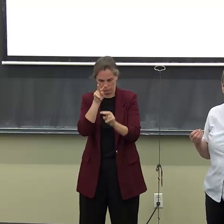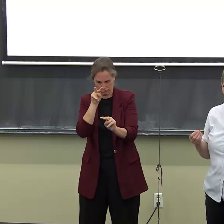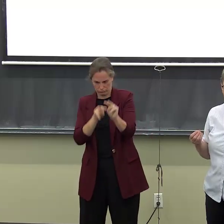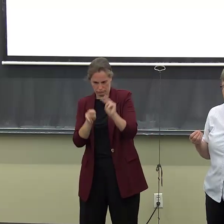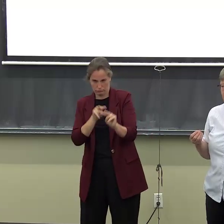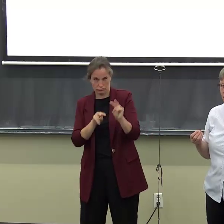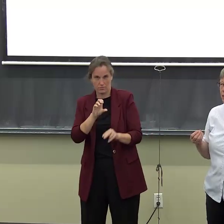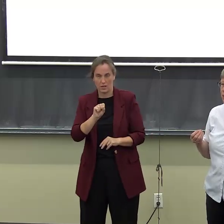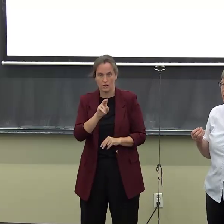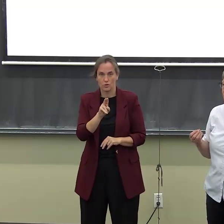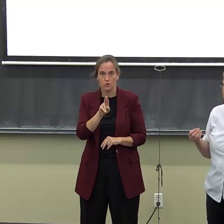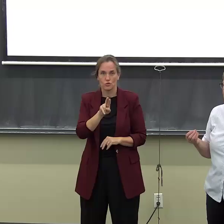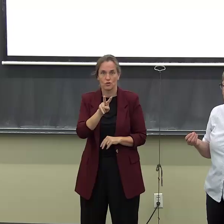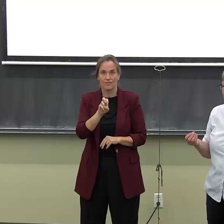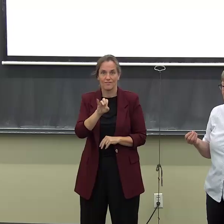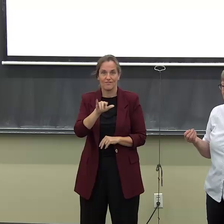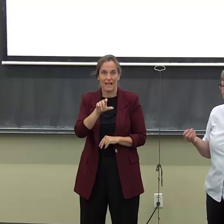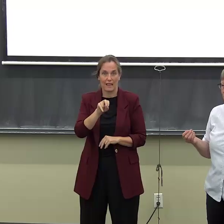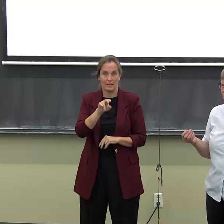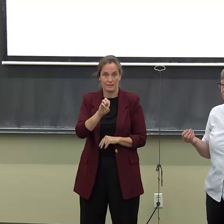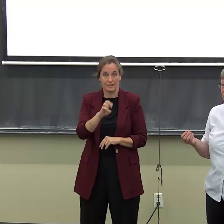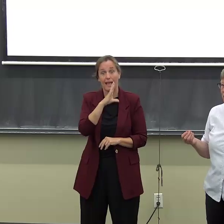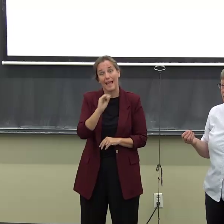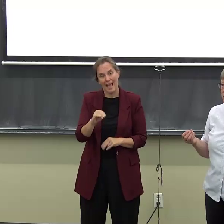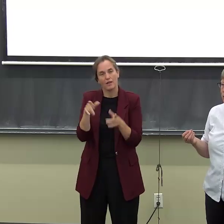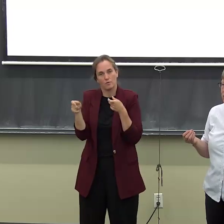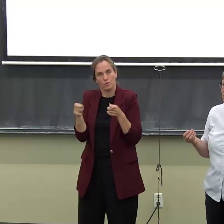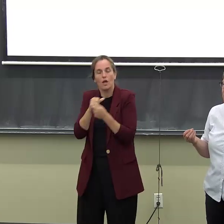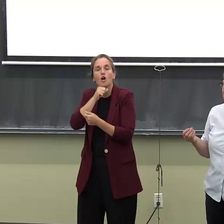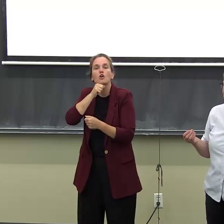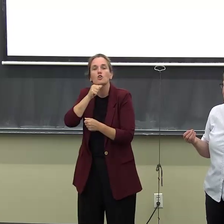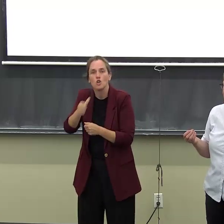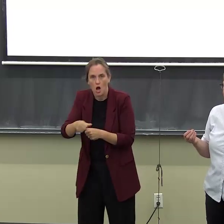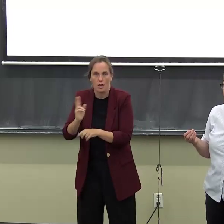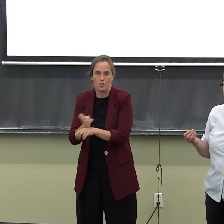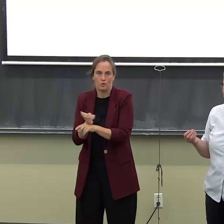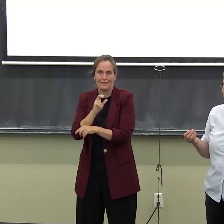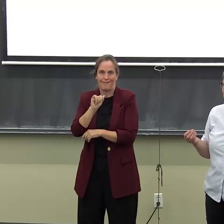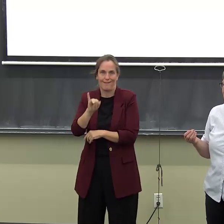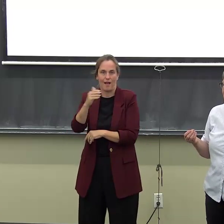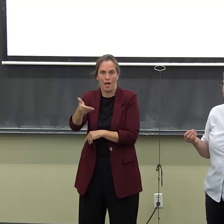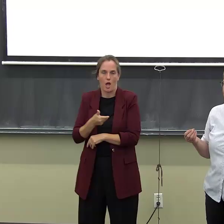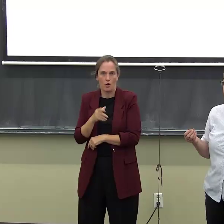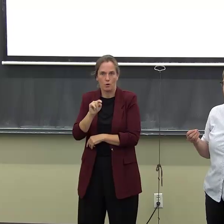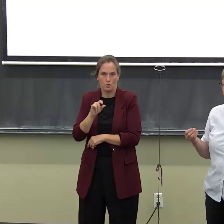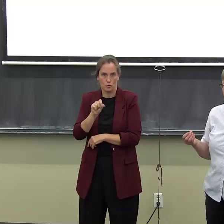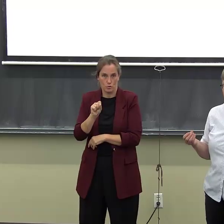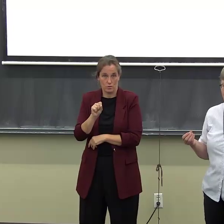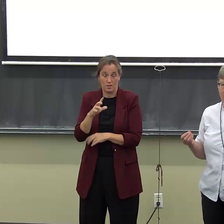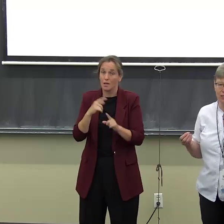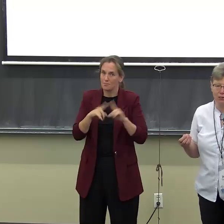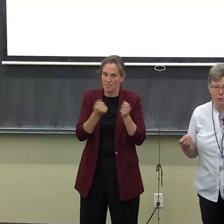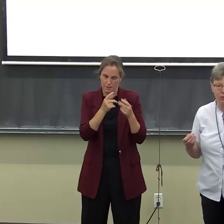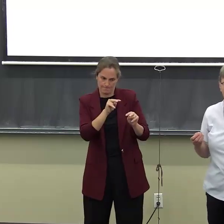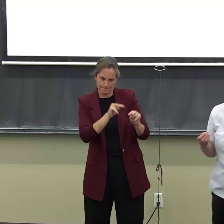also had regulations regarding not using AI hiring tools. But that the